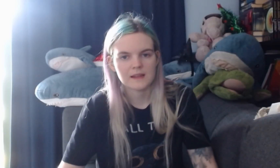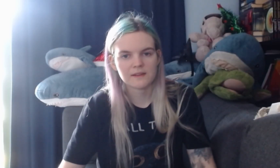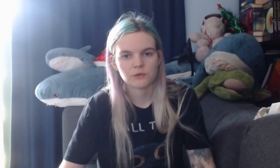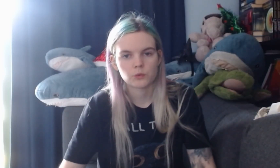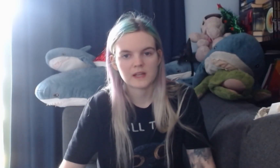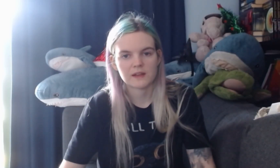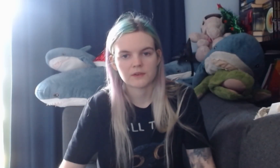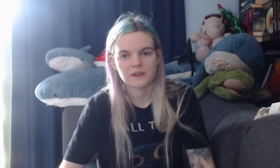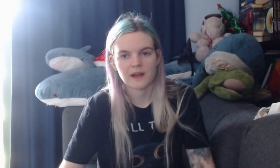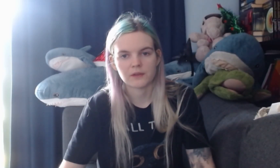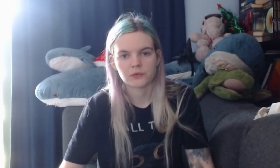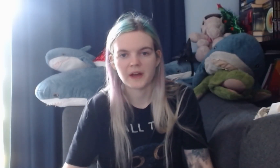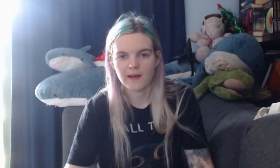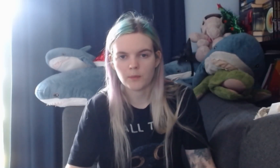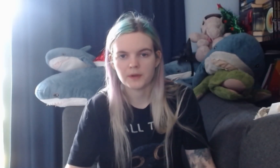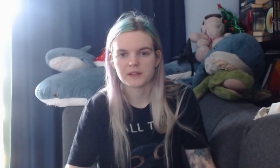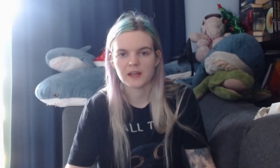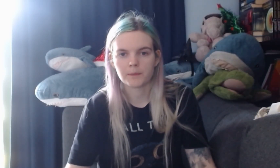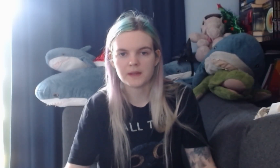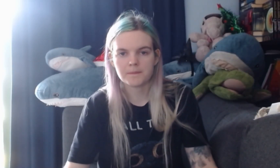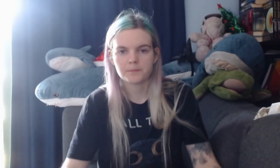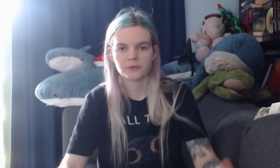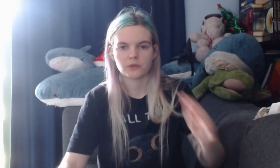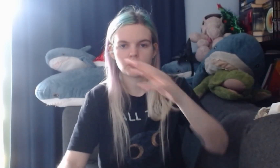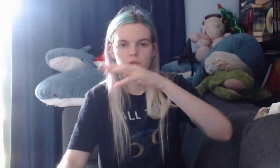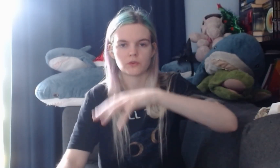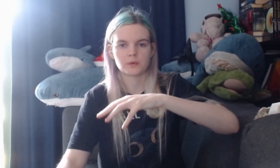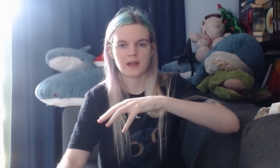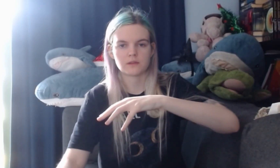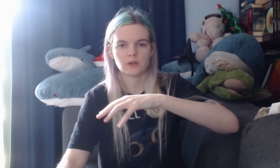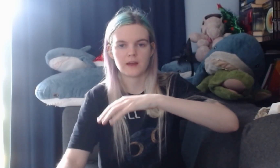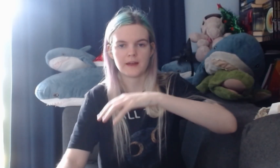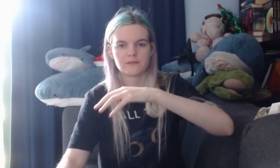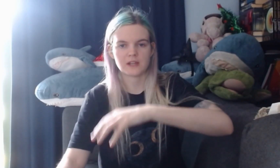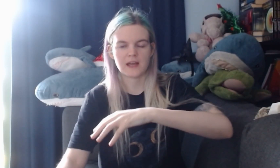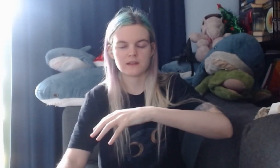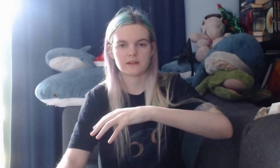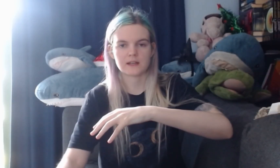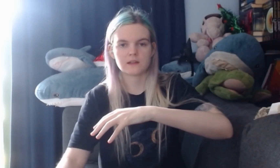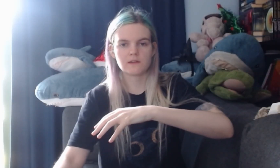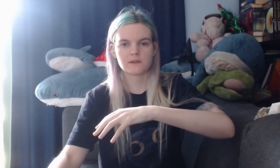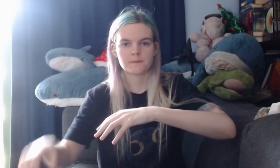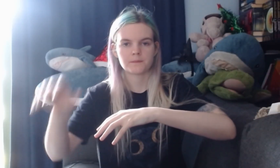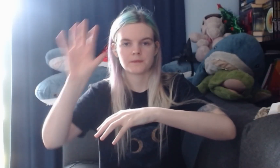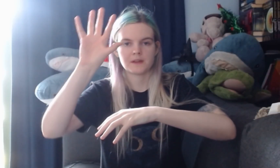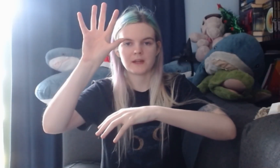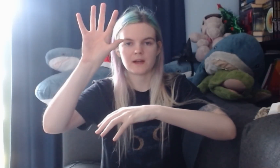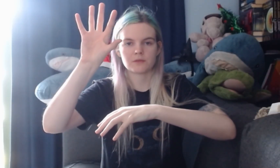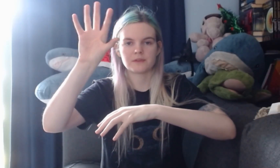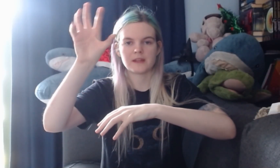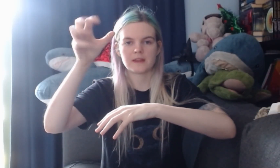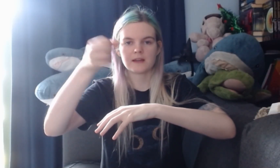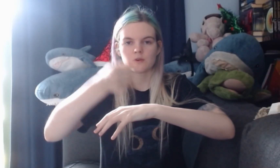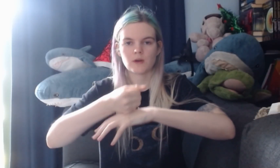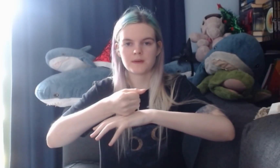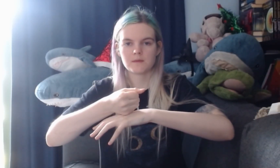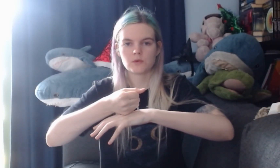Next we get signs for help and help me. So we have the hand like this, then we kind of like a grabbing emotion